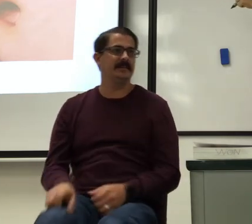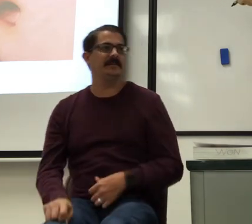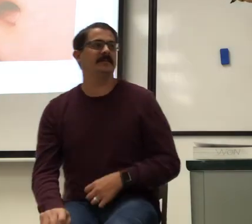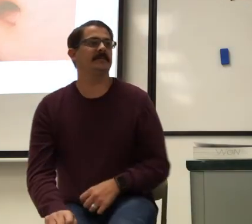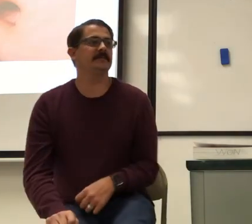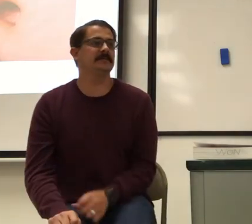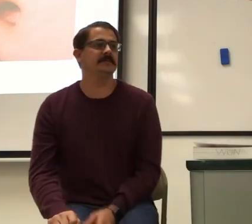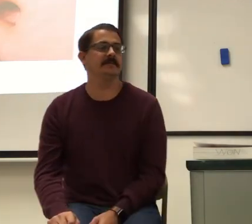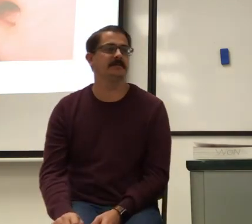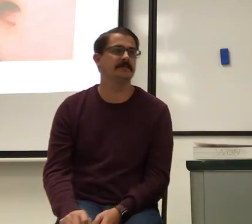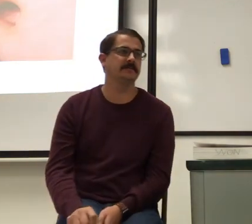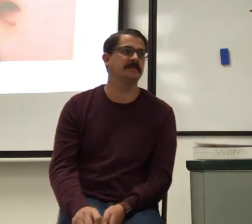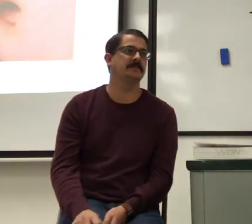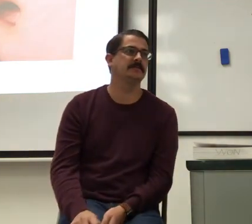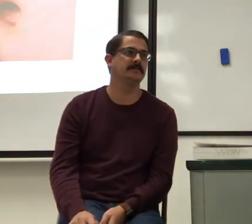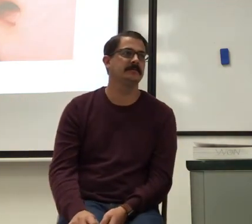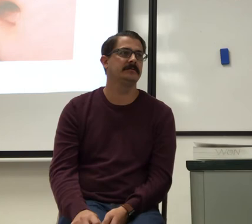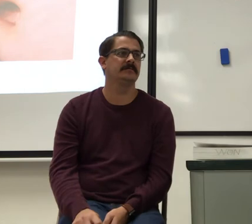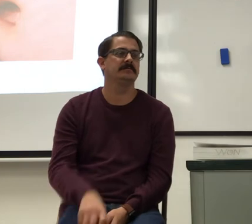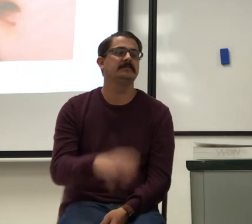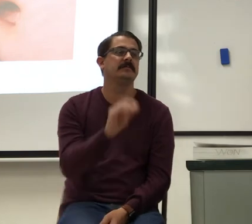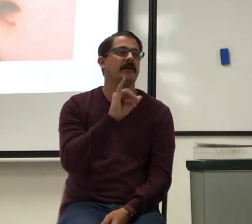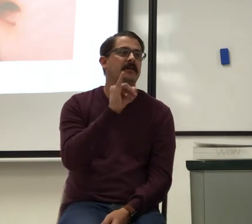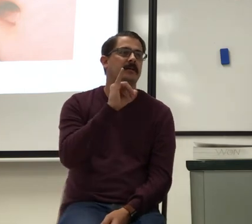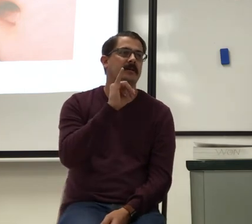insert the word medial before bicipital groove,